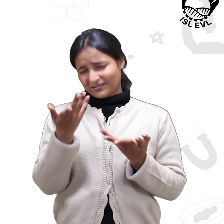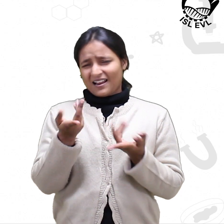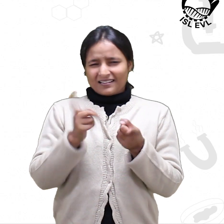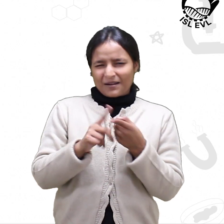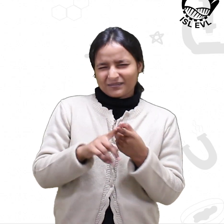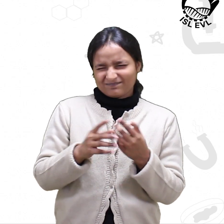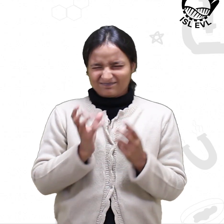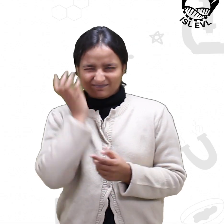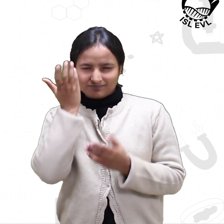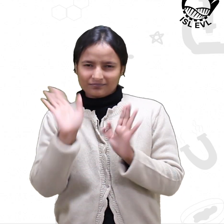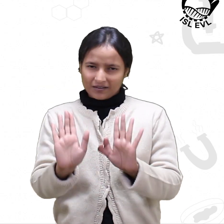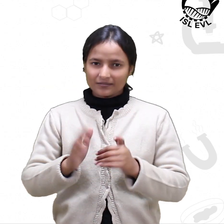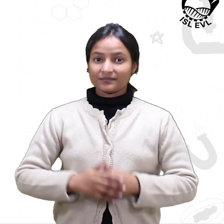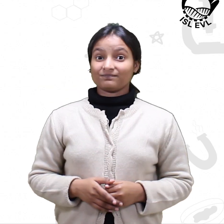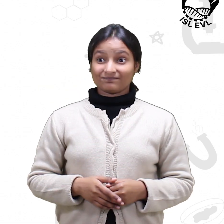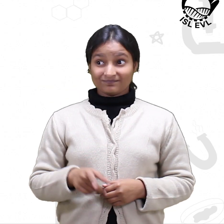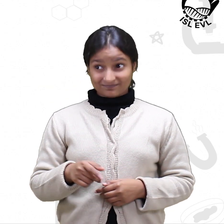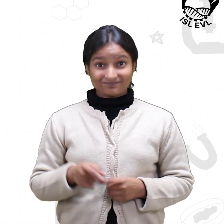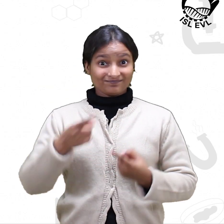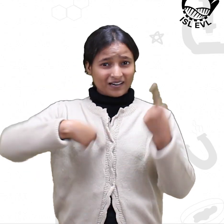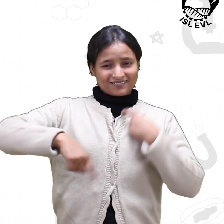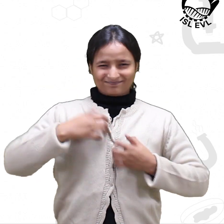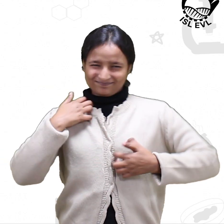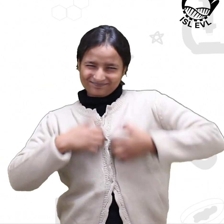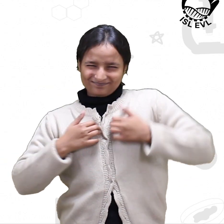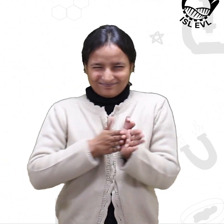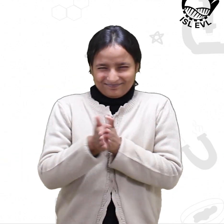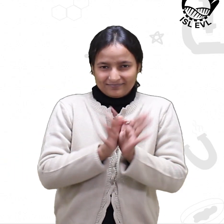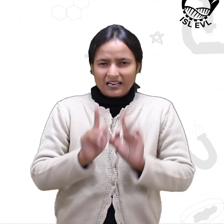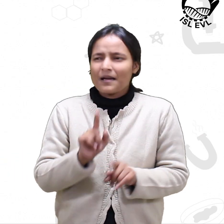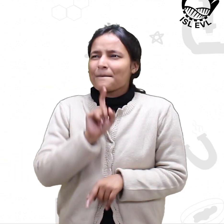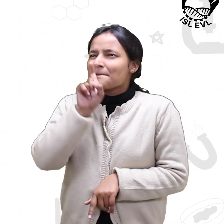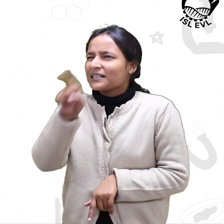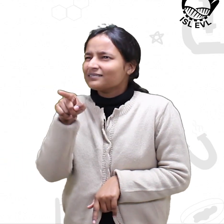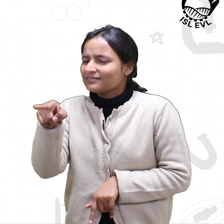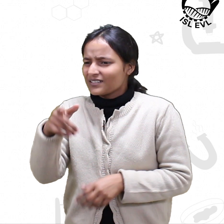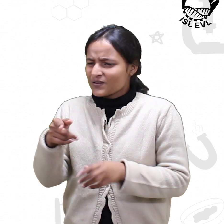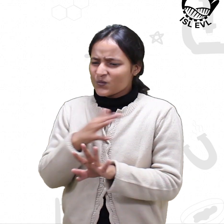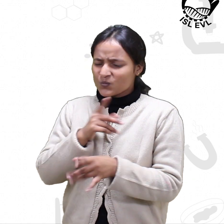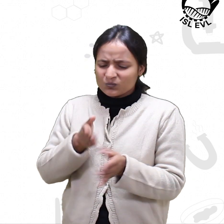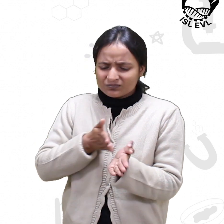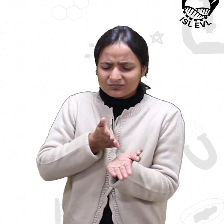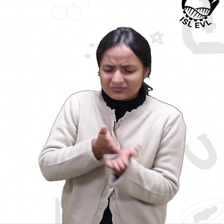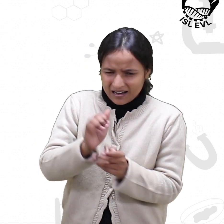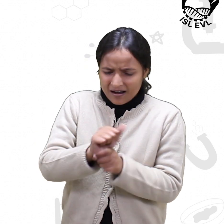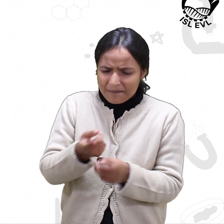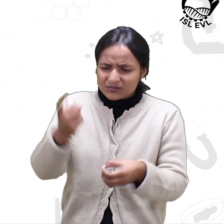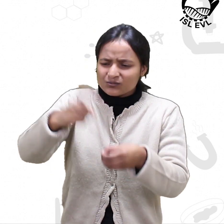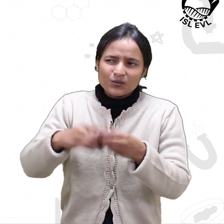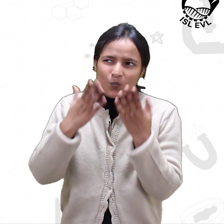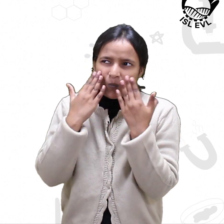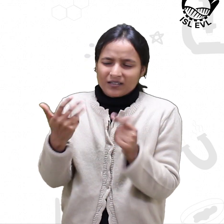That's interesting. But we wonder if science can lack excitement sometimes. Then what inspired you